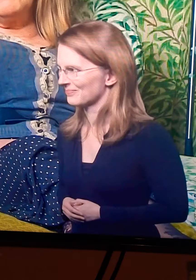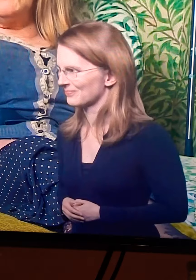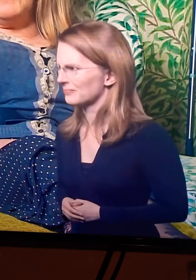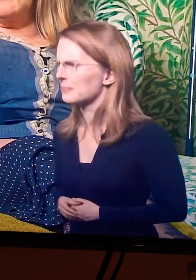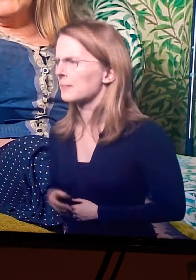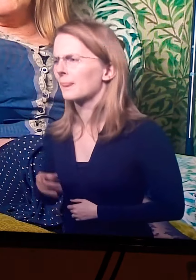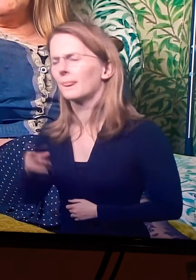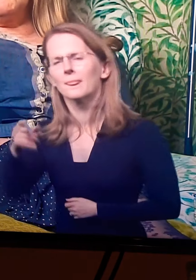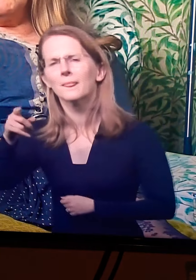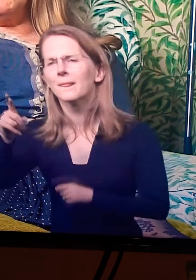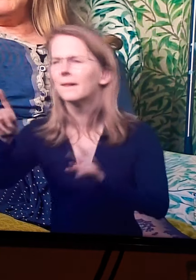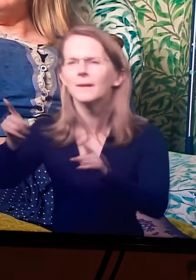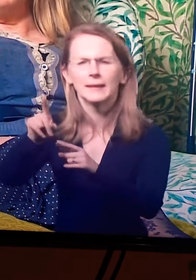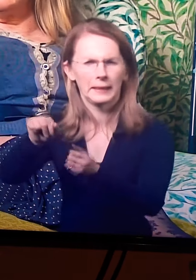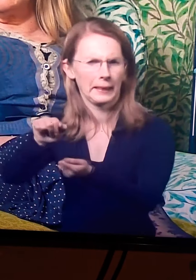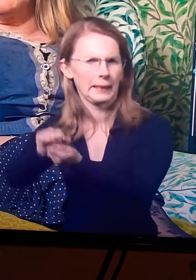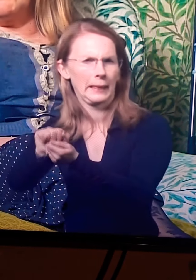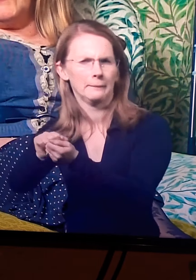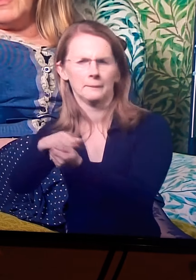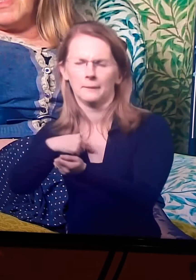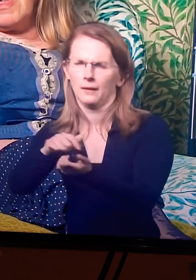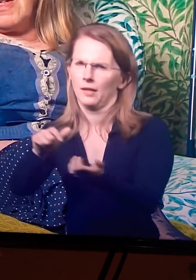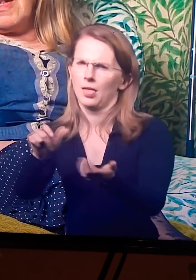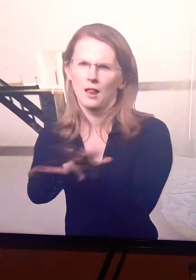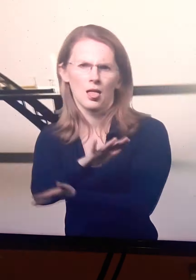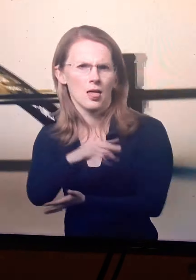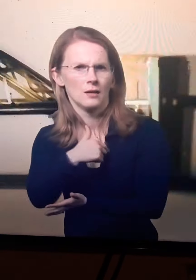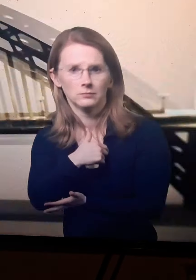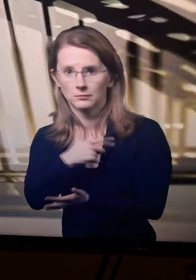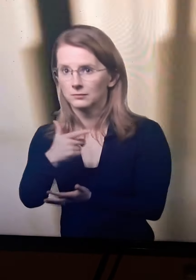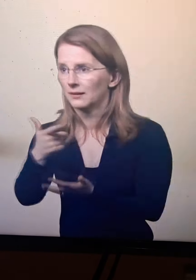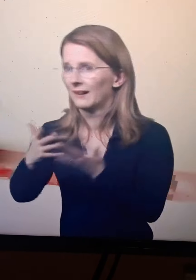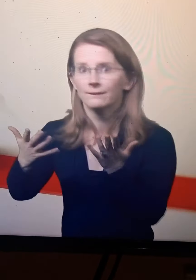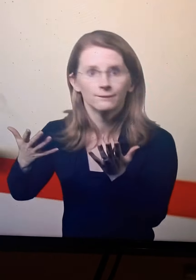I'm glad they kept this tune though. If it ain't broke, don't fix it.